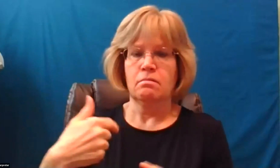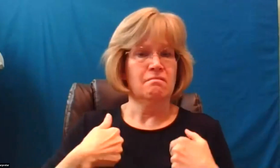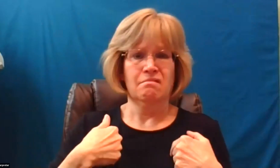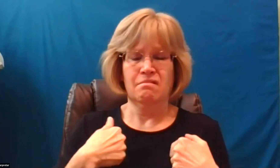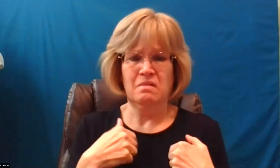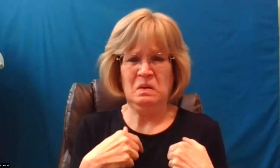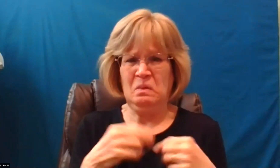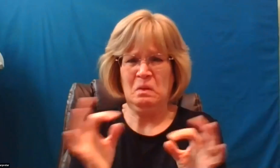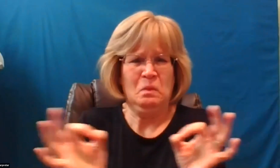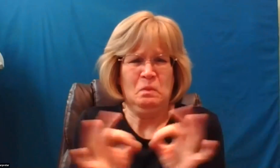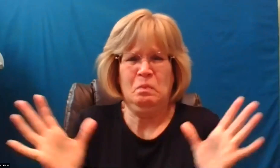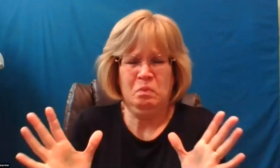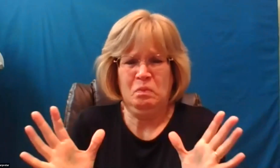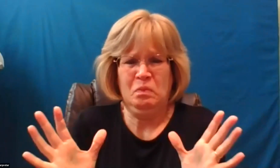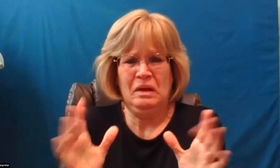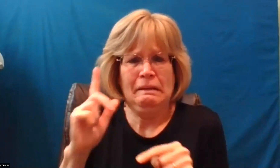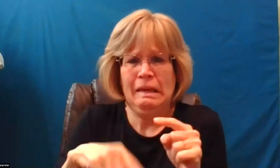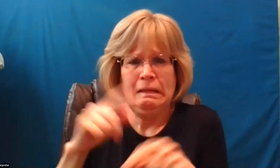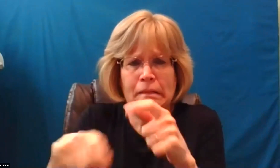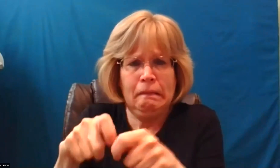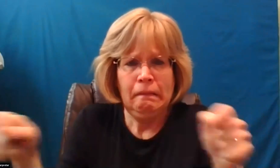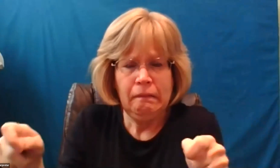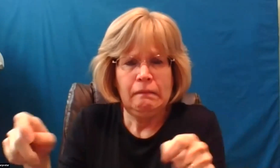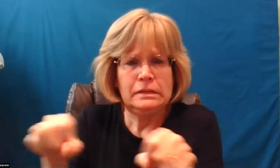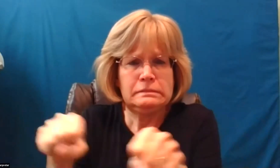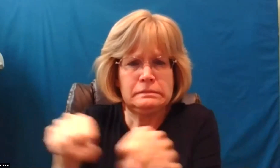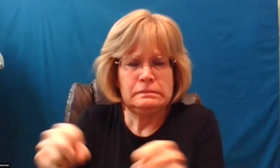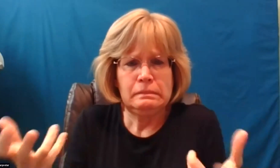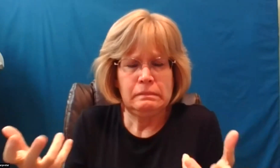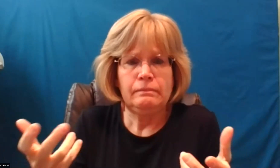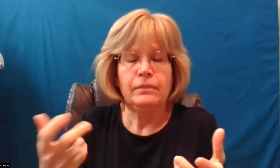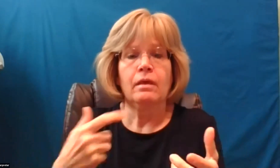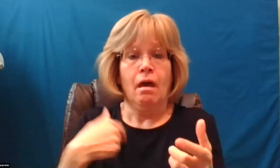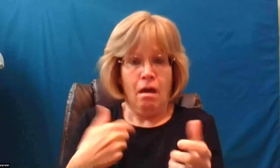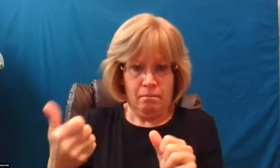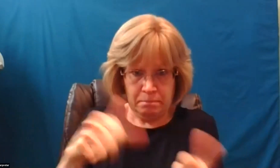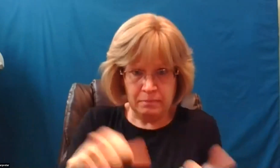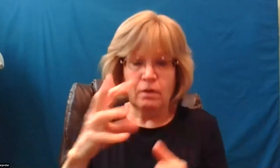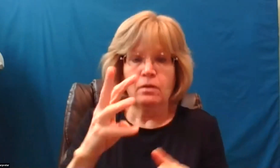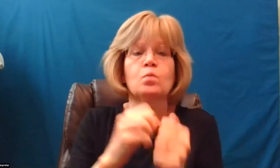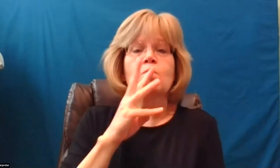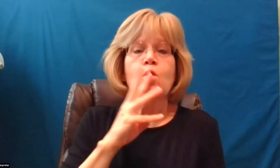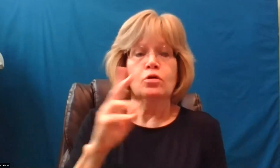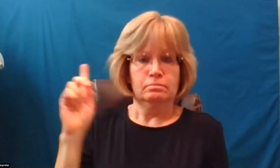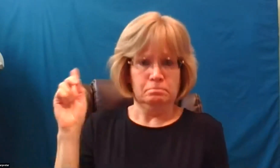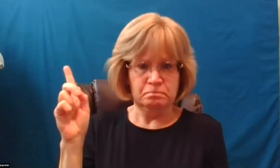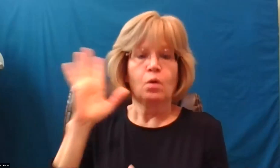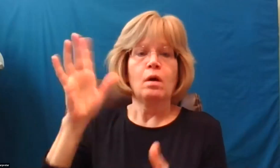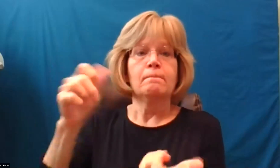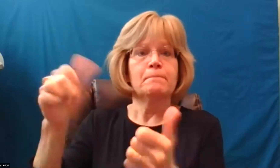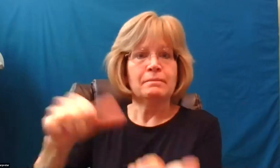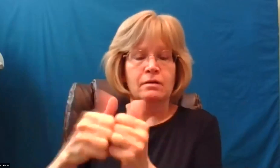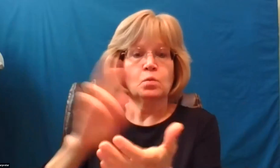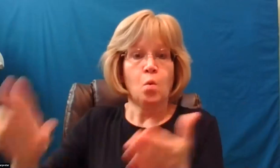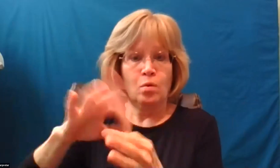sandals. I have baptized you with water, but he will baptize you with the Holy Spirit. This